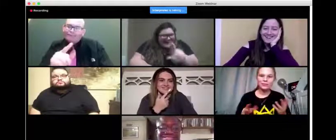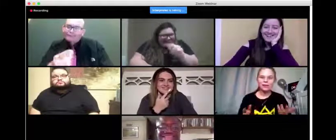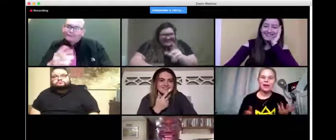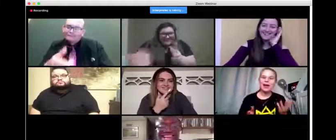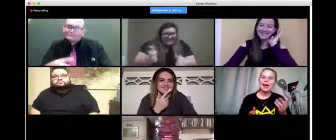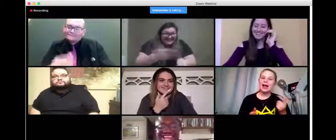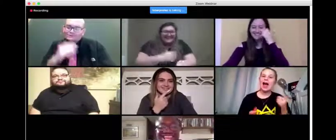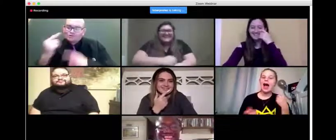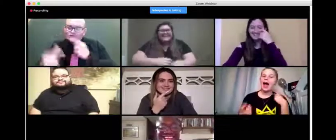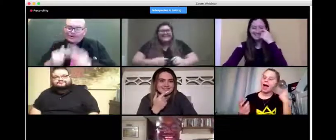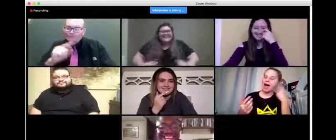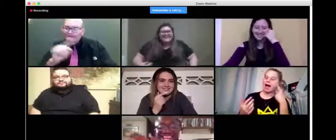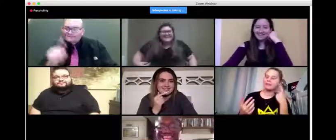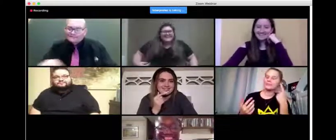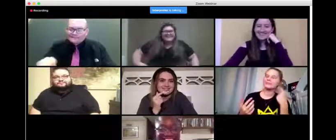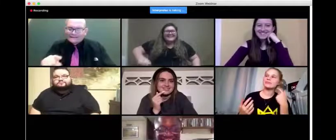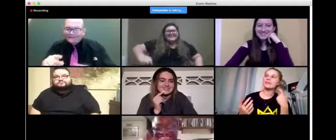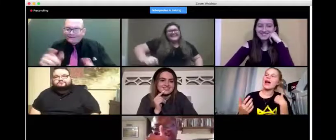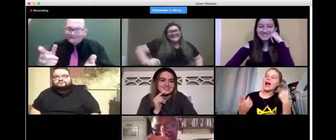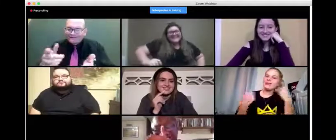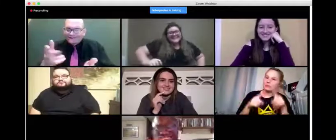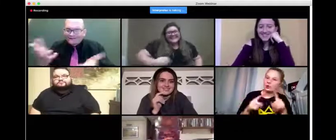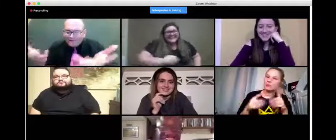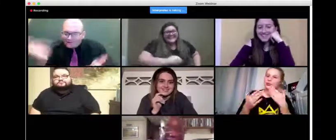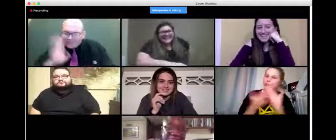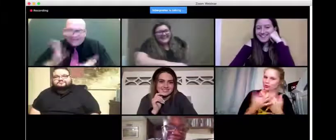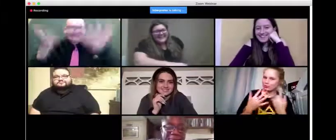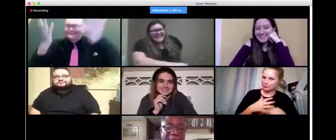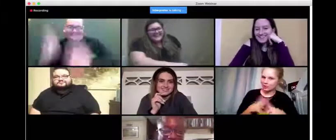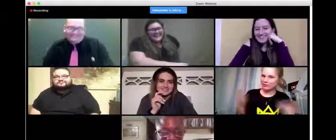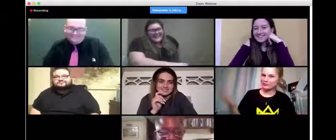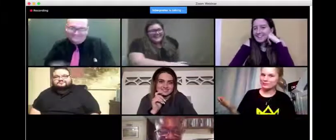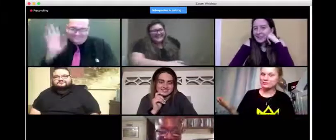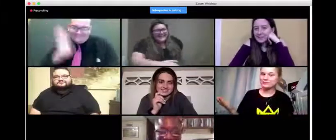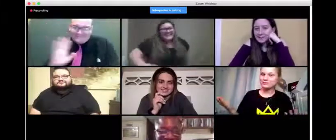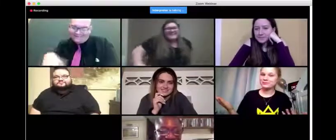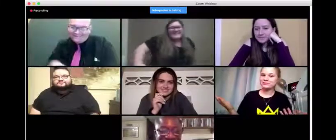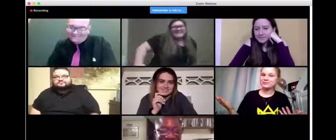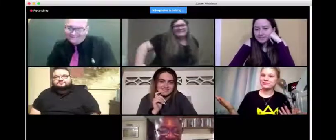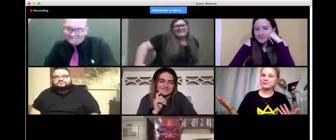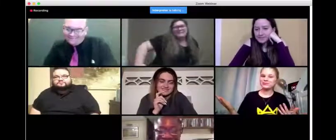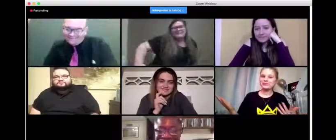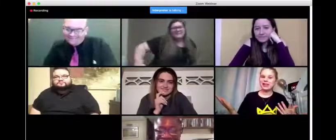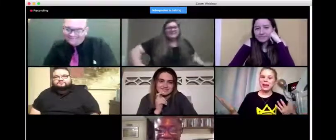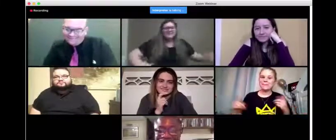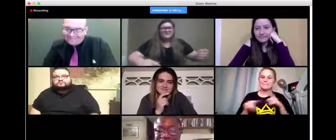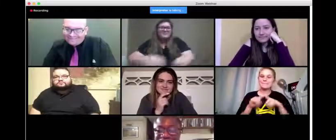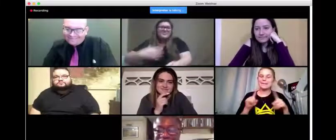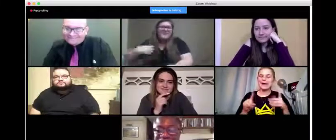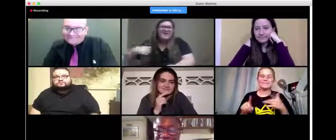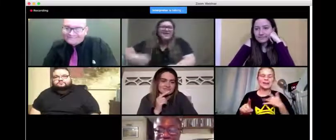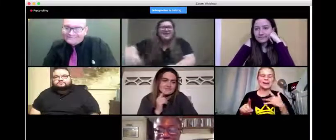start. I agree with what Justin said, a good start. But I feel like it's a perfect opportunity to